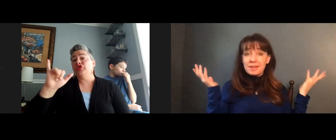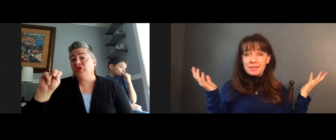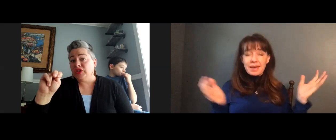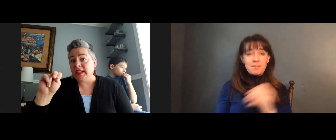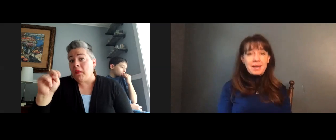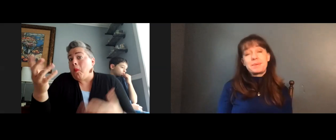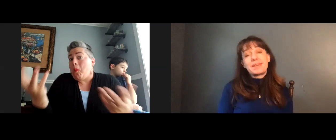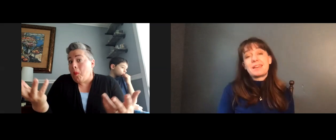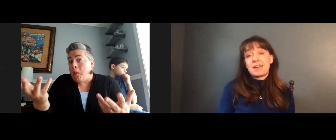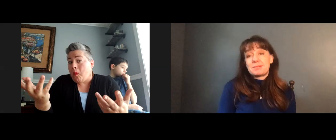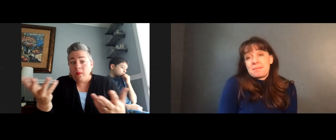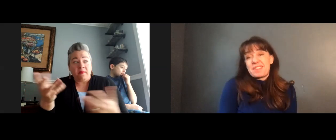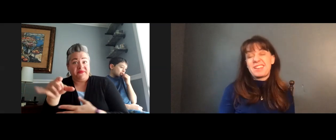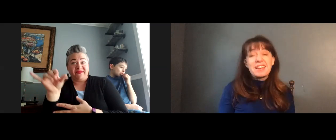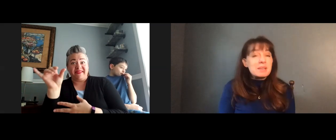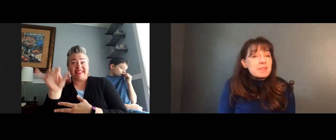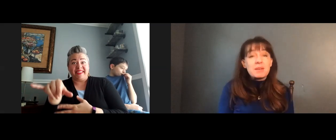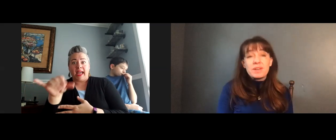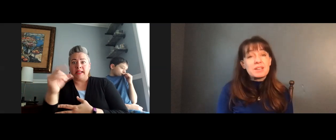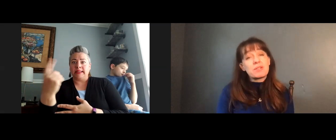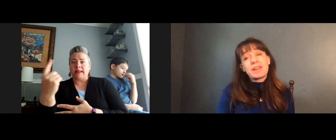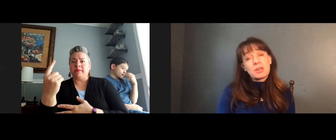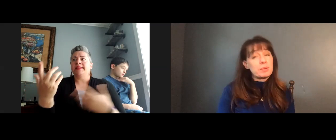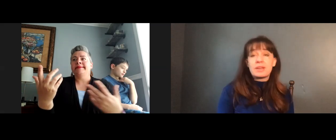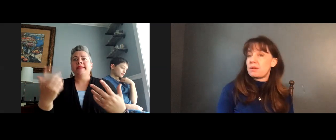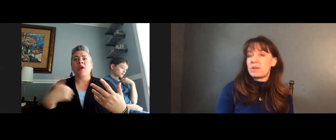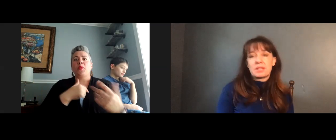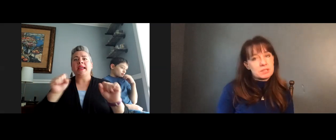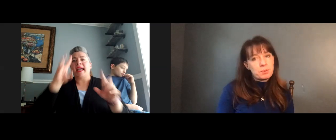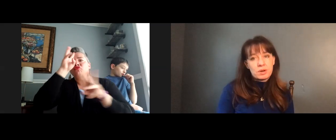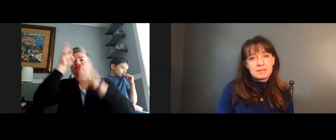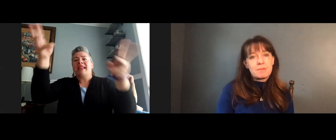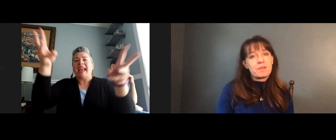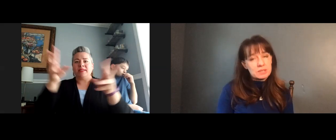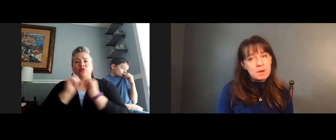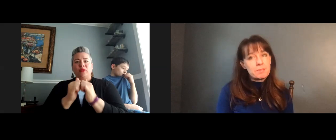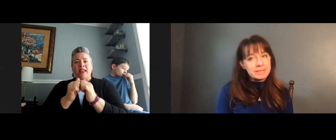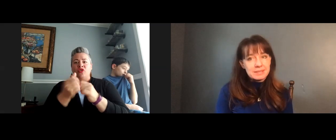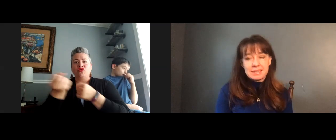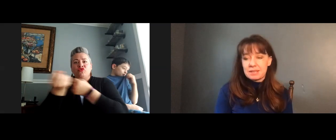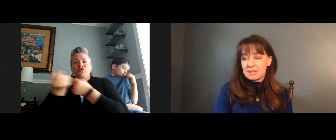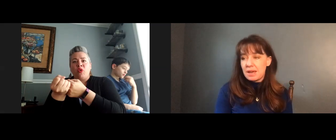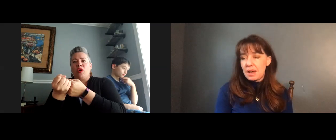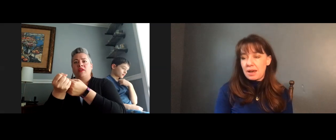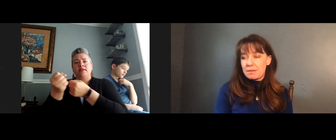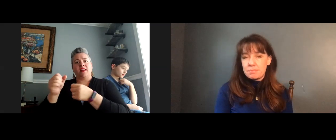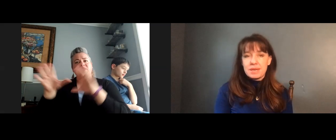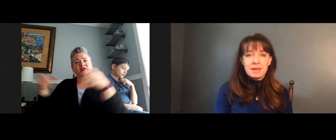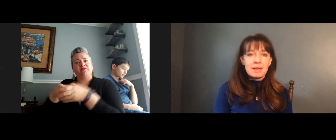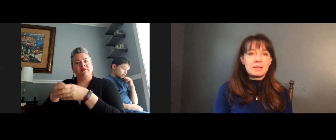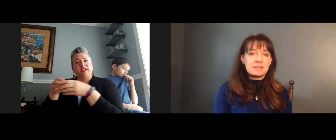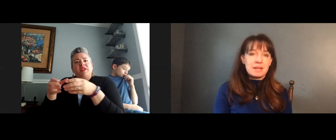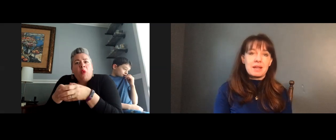know that might be um something something that we can create community and we can support some of our small businesses um